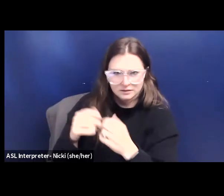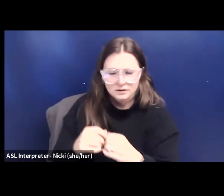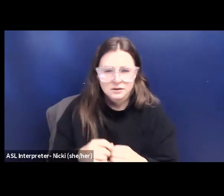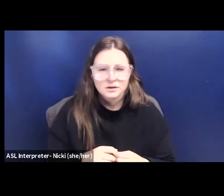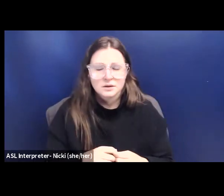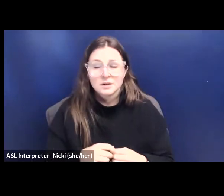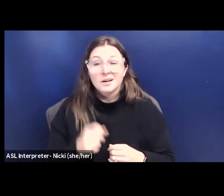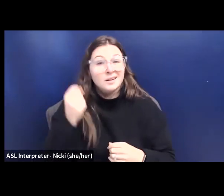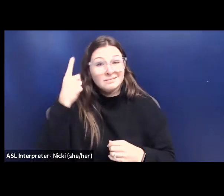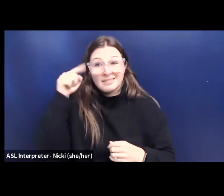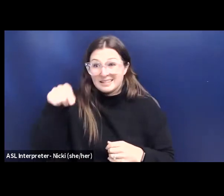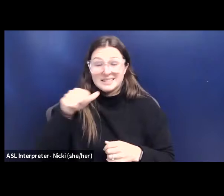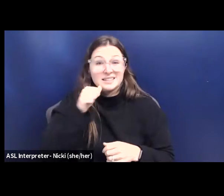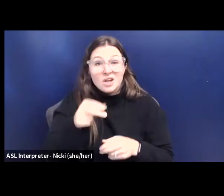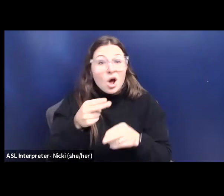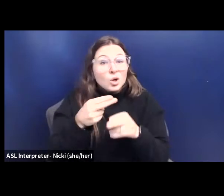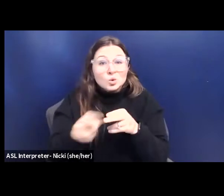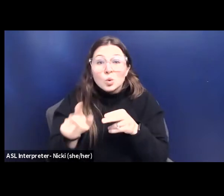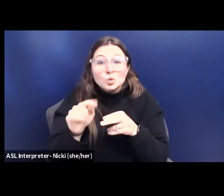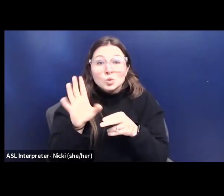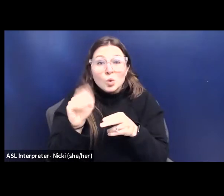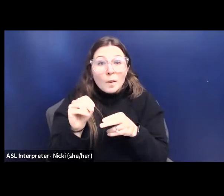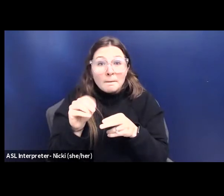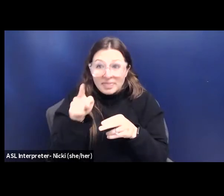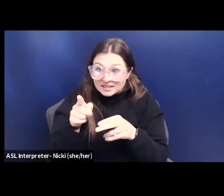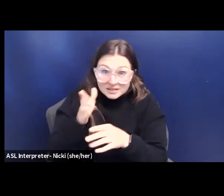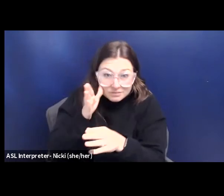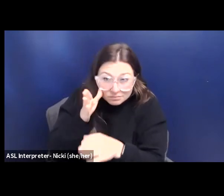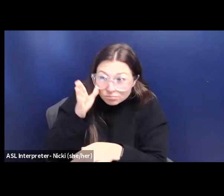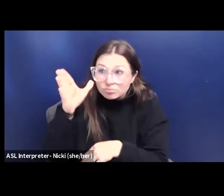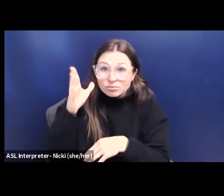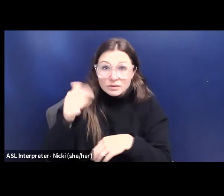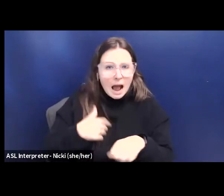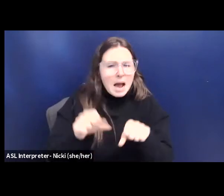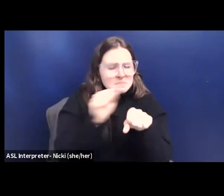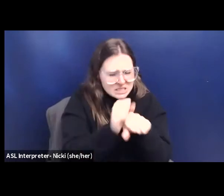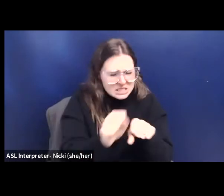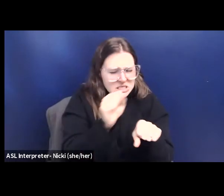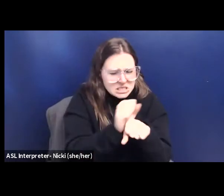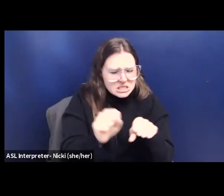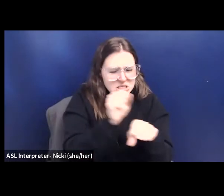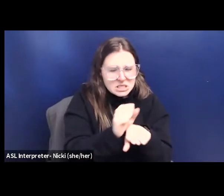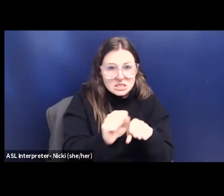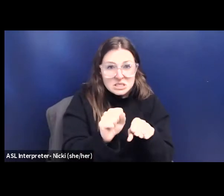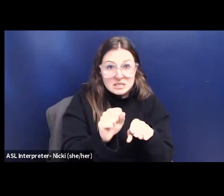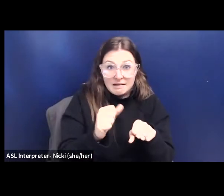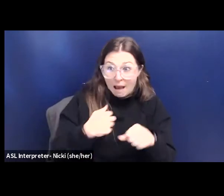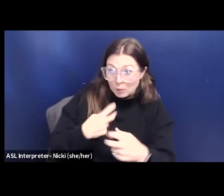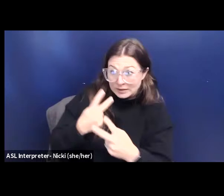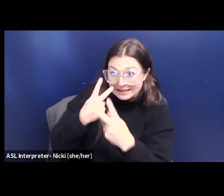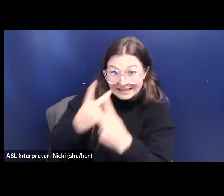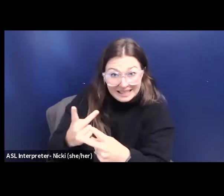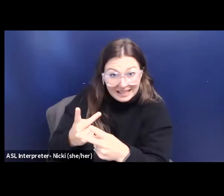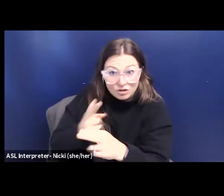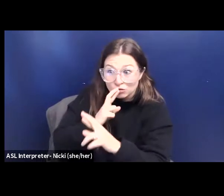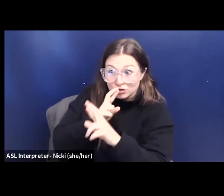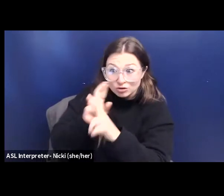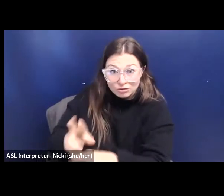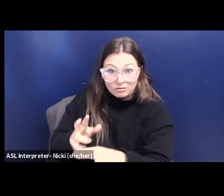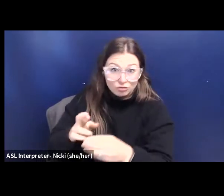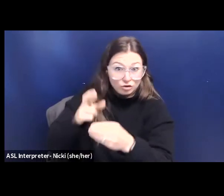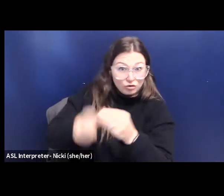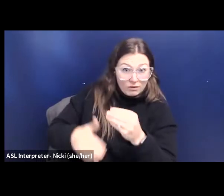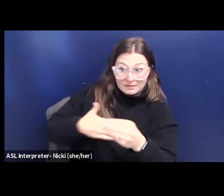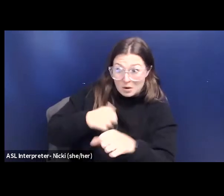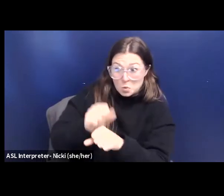for, I know I won't see them in my lifetime, right? They might not even happen in the next generation, but